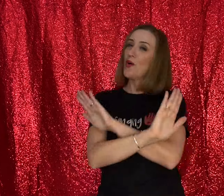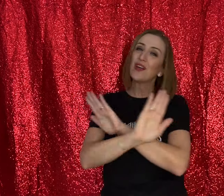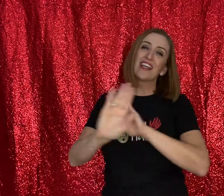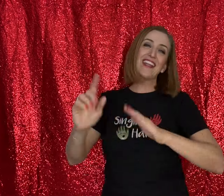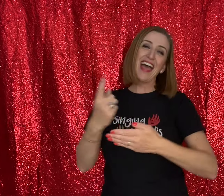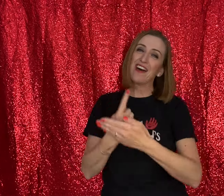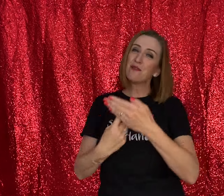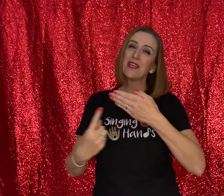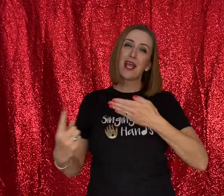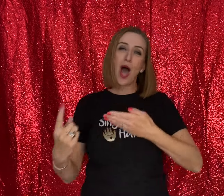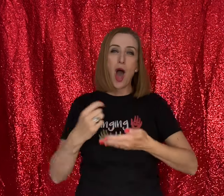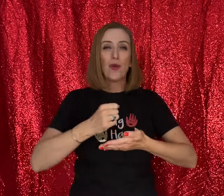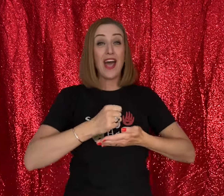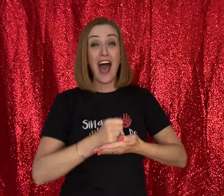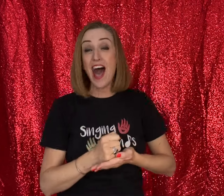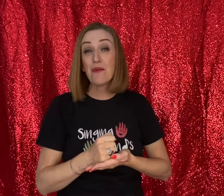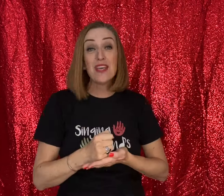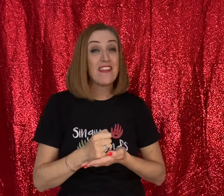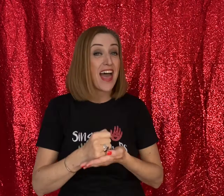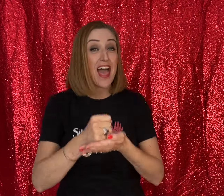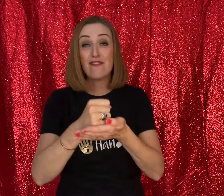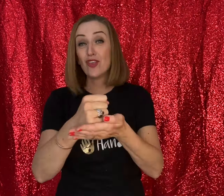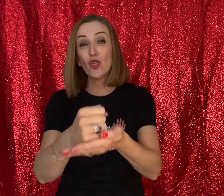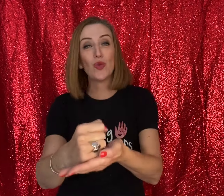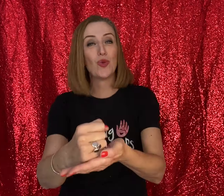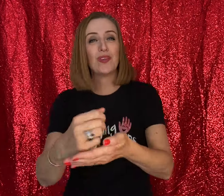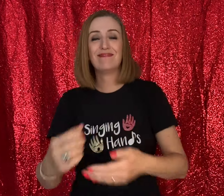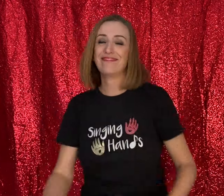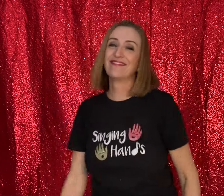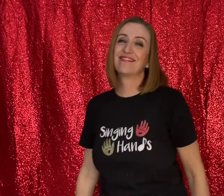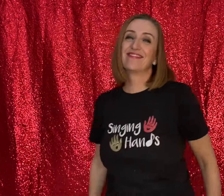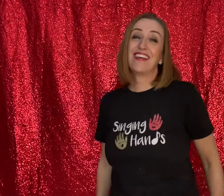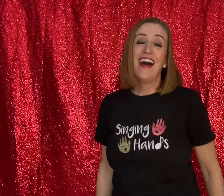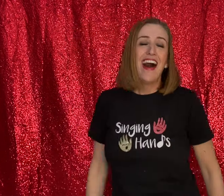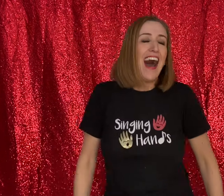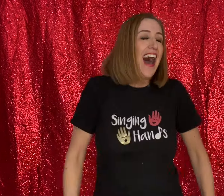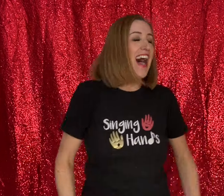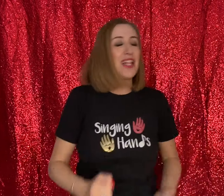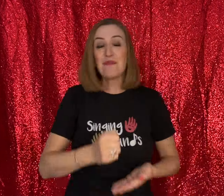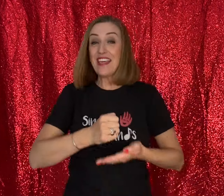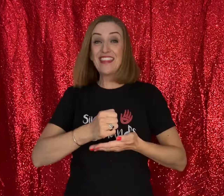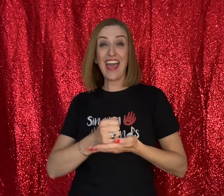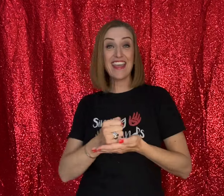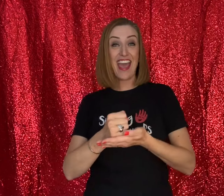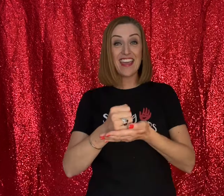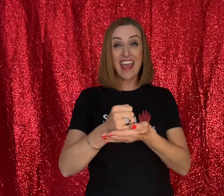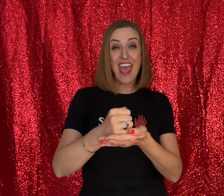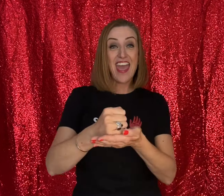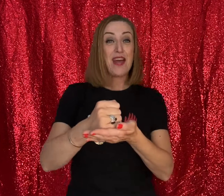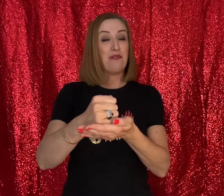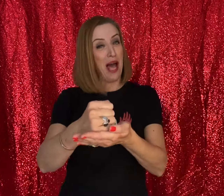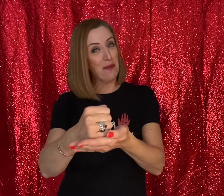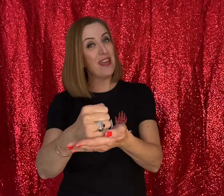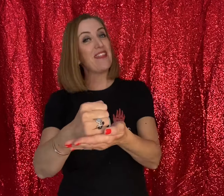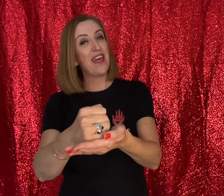You'll never be alone. I'll be there for you. I'll be there, yeah, yeah. I'll be there for you.